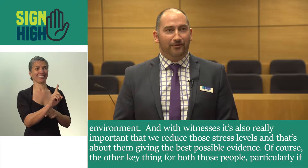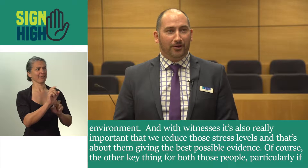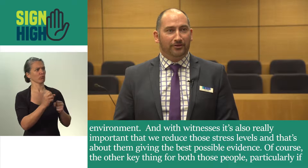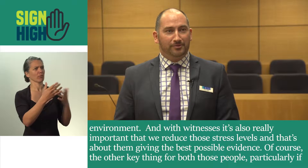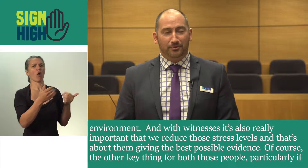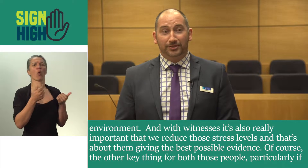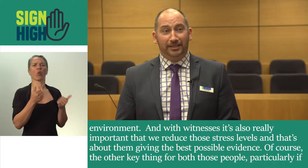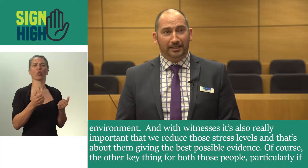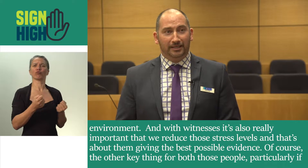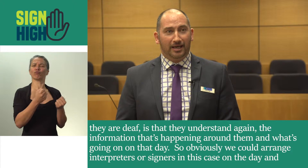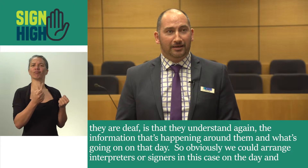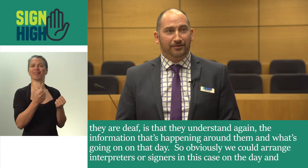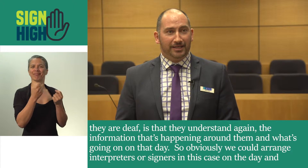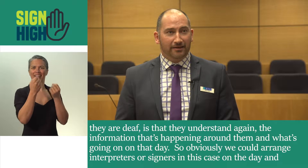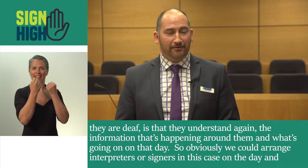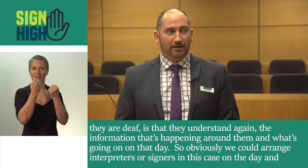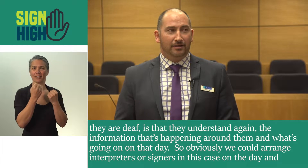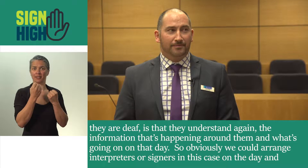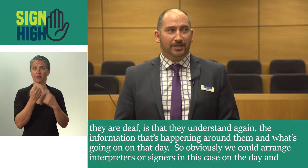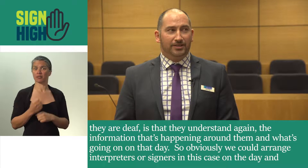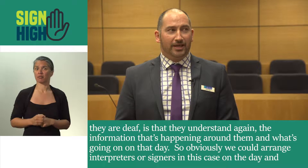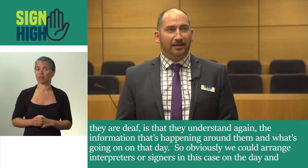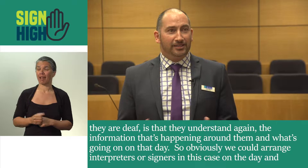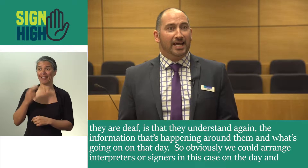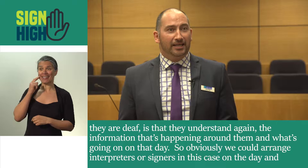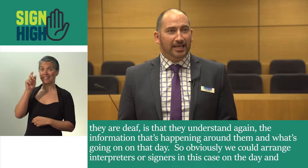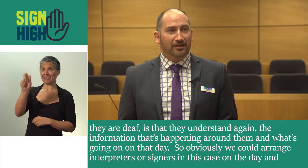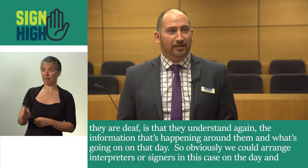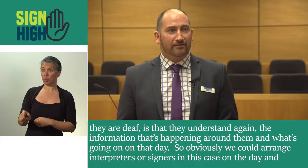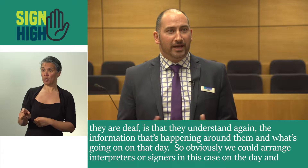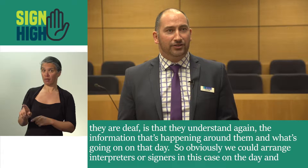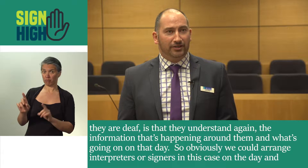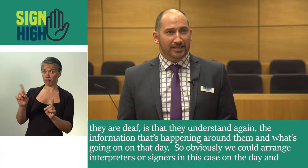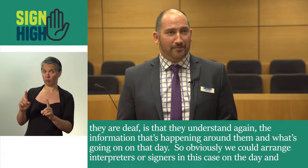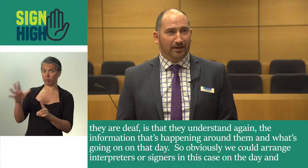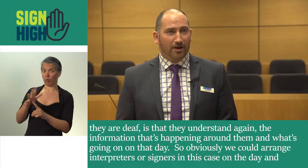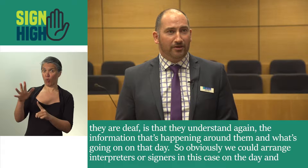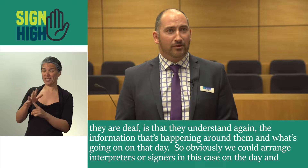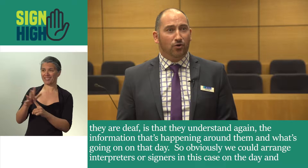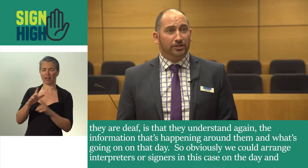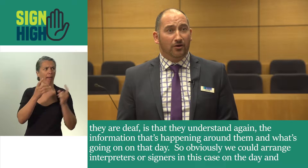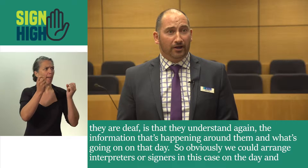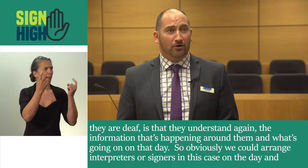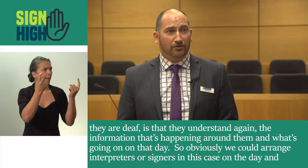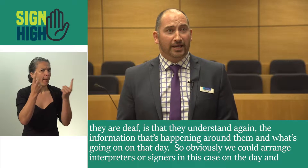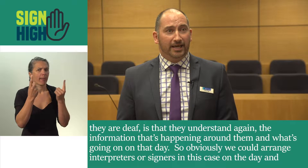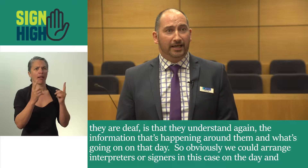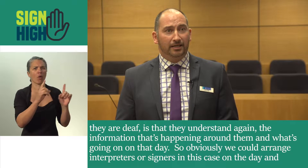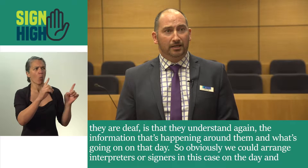both those people, particularly if they're deaf, is that they understand, again, the information that's happening around them and what's going on that day.